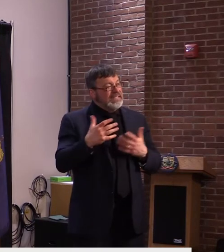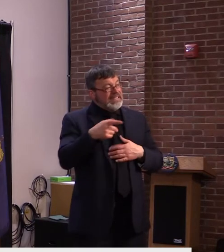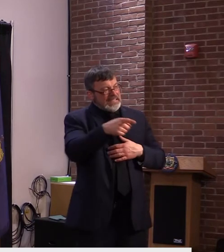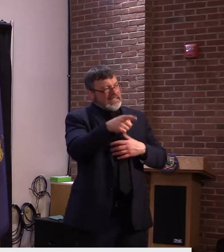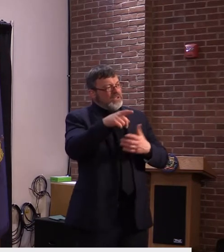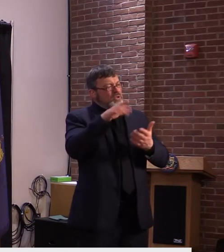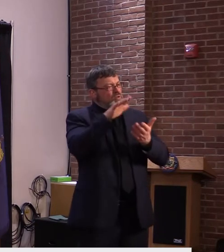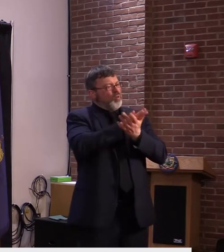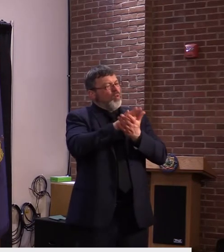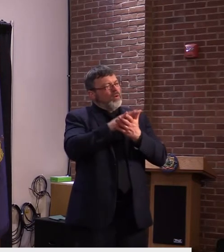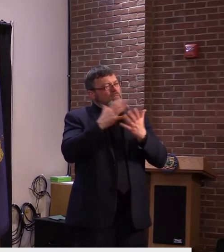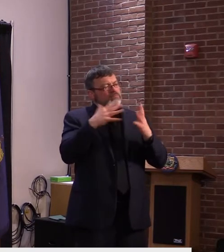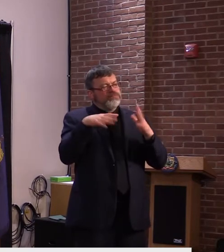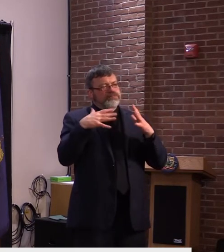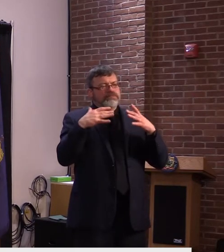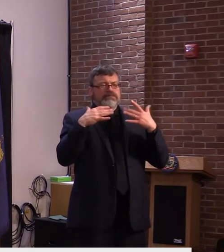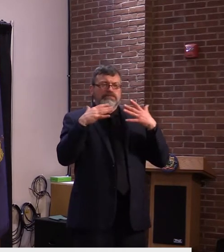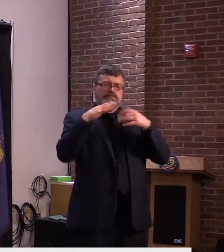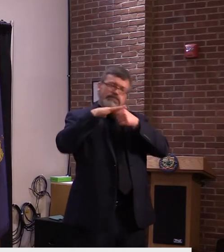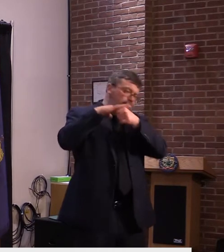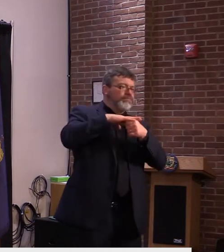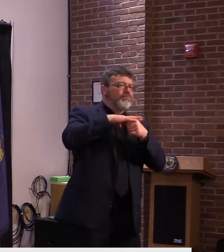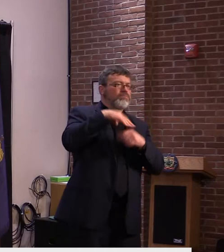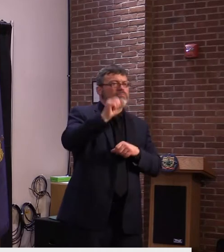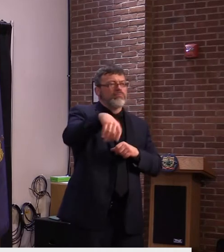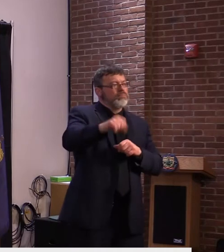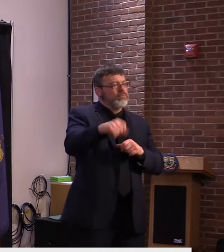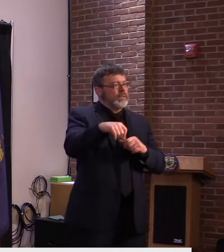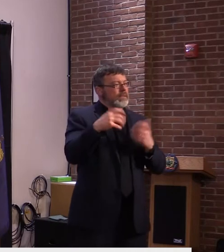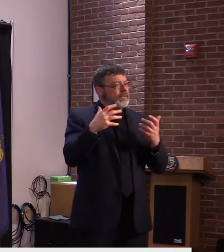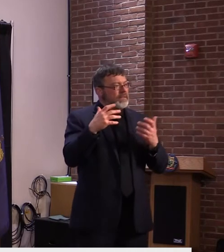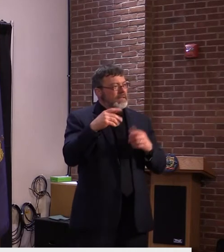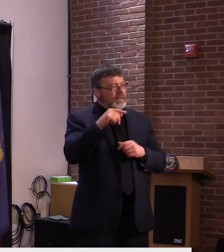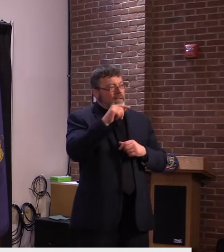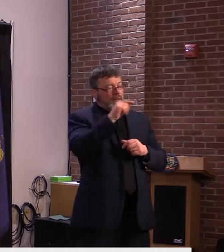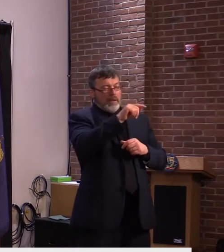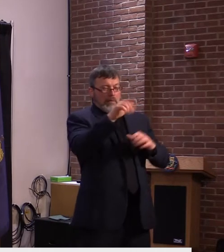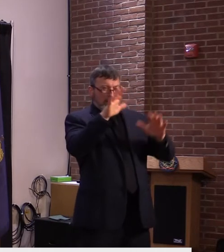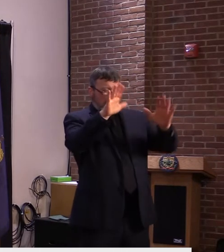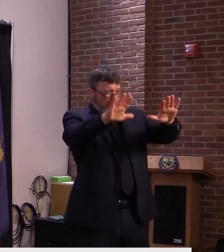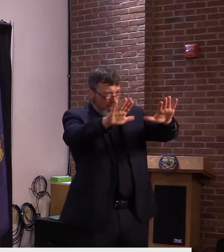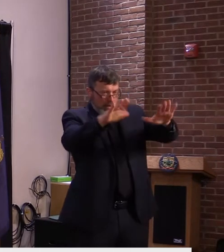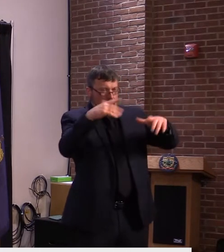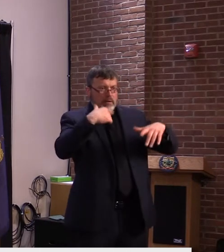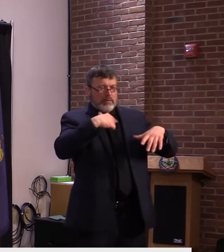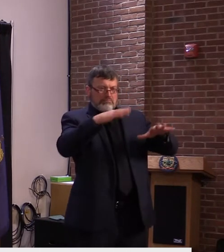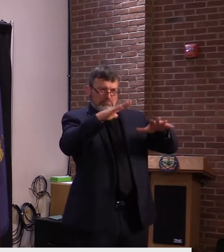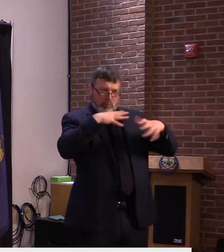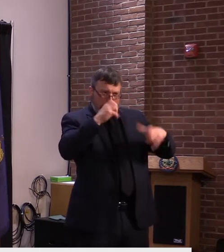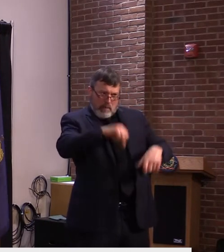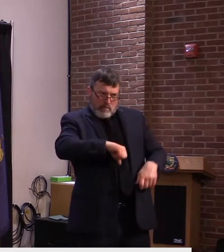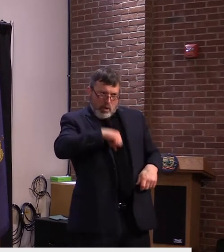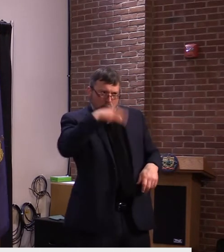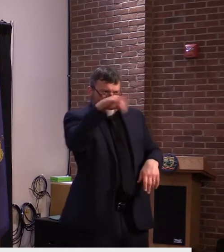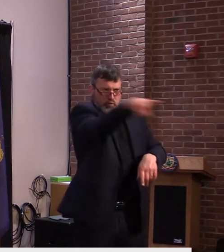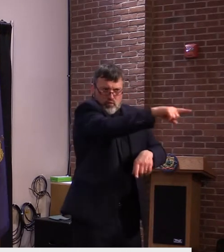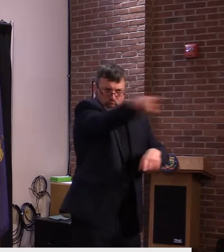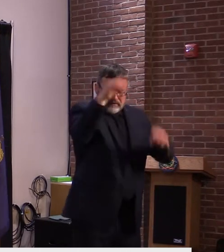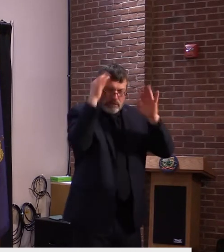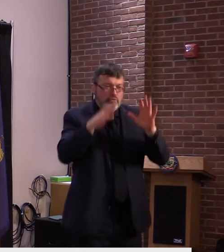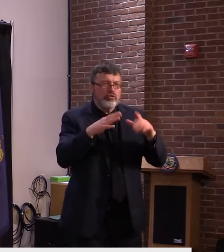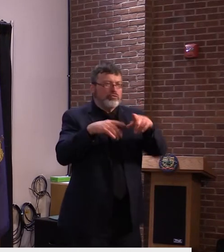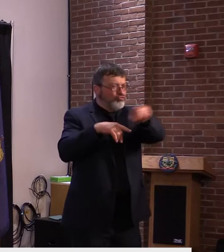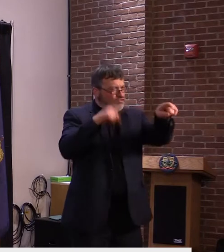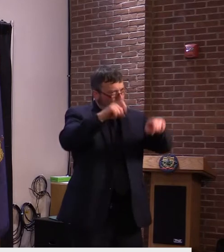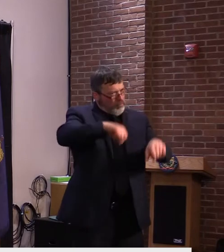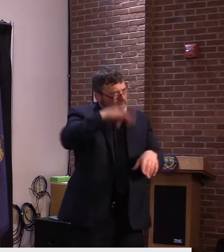pandemic. Which every educator should be tremendously proud about. But now we should work equally hard to sort of lower the tension in our buildings and